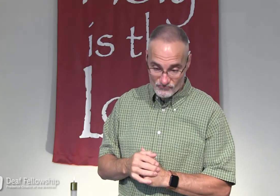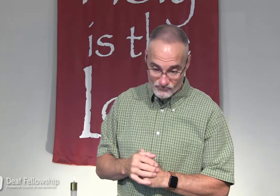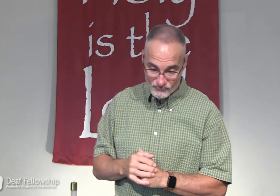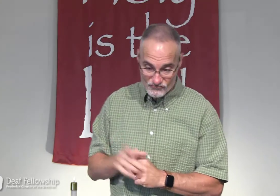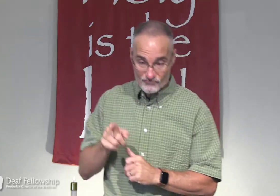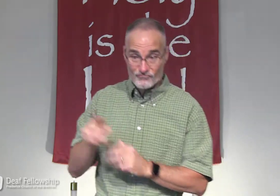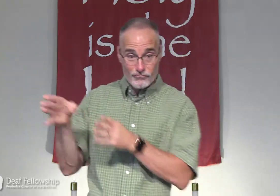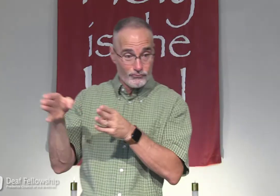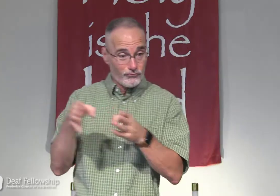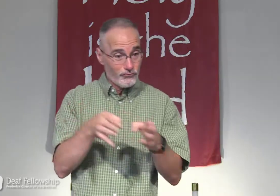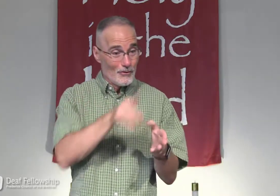abandoned, deserted.